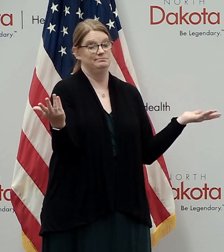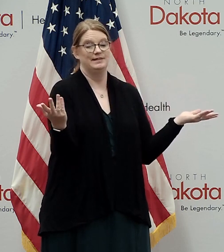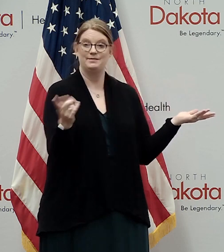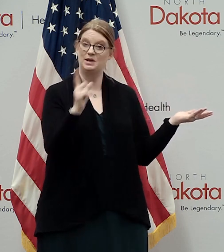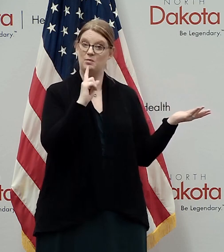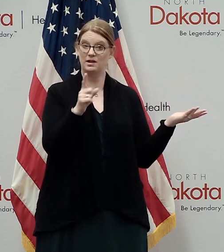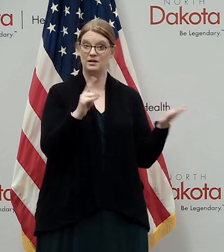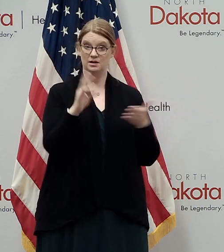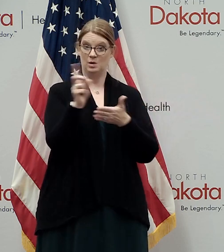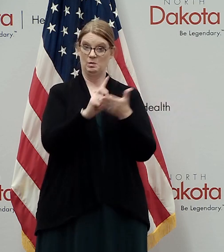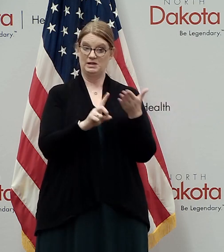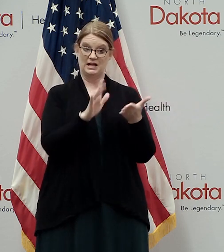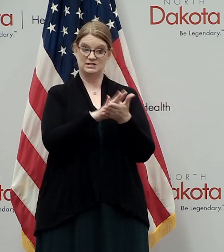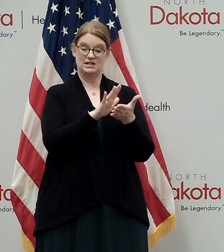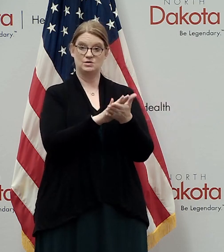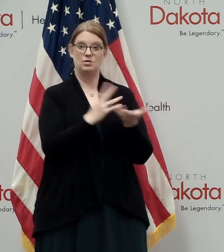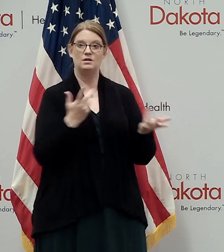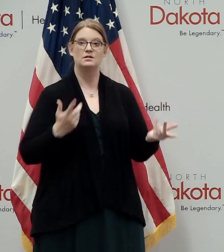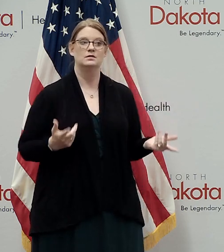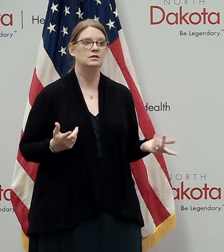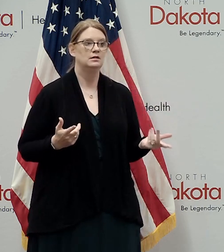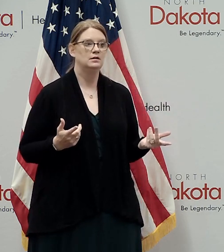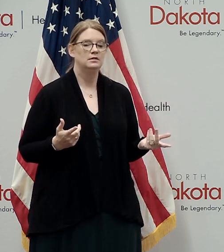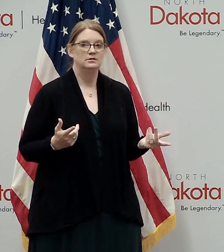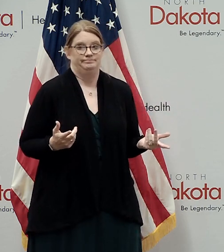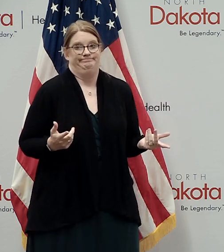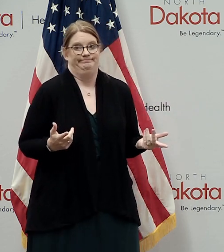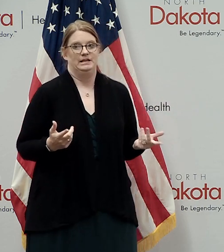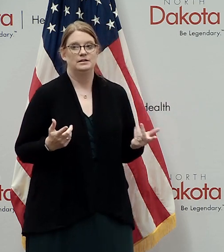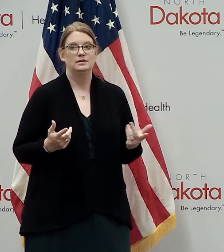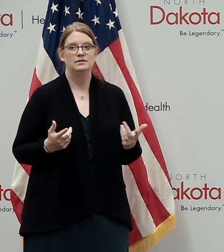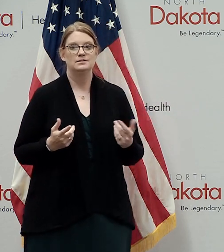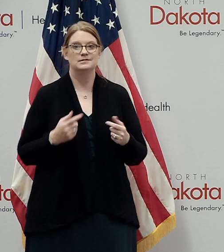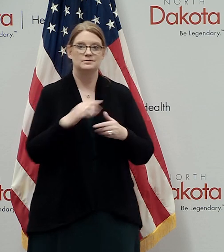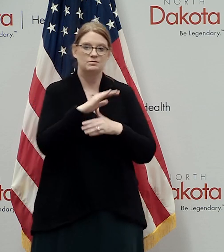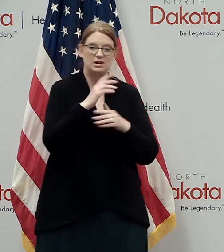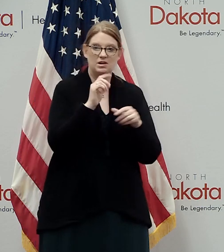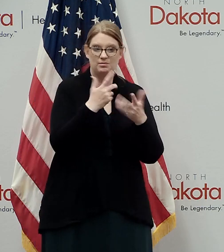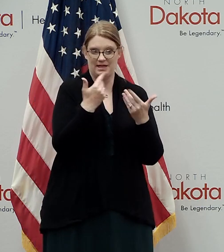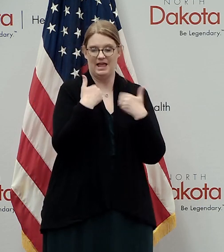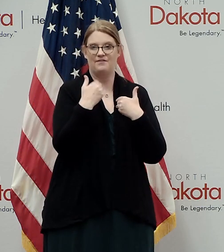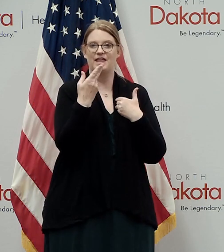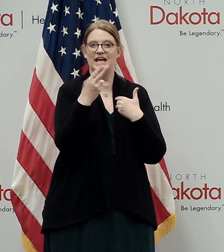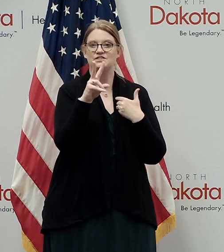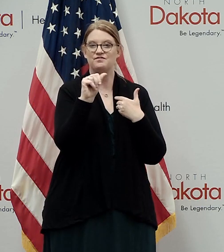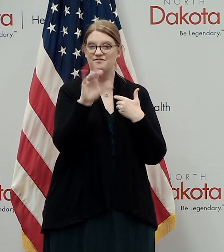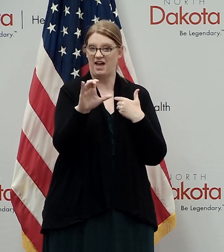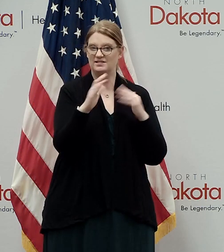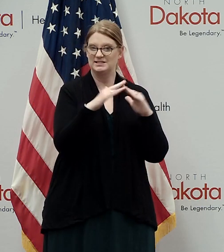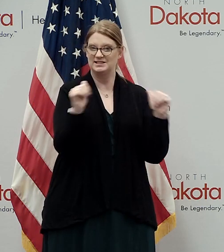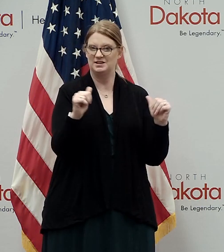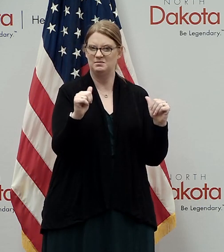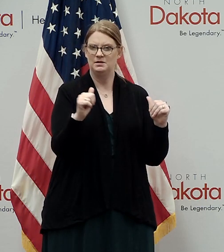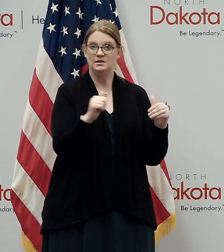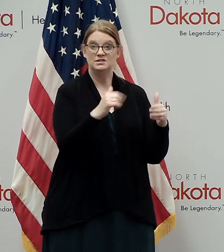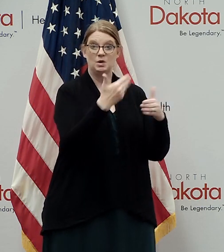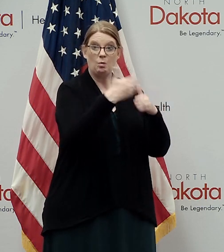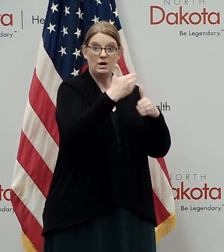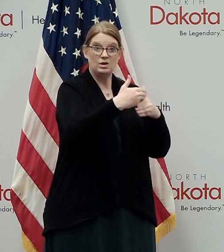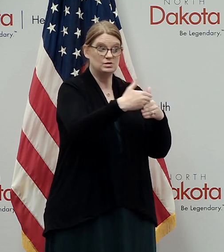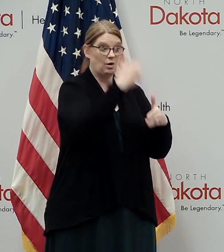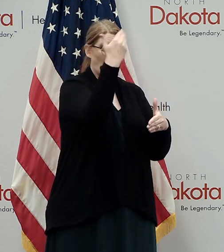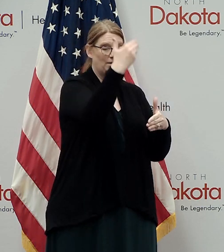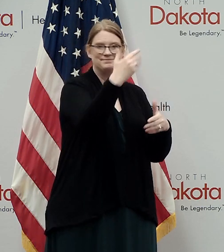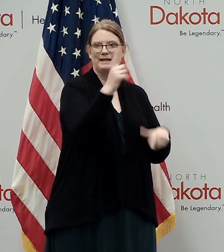do when we design schools sometimes is, hey, we're going to let it all work through the HVAC system. Again, schools are going to have to think about